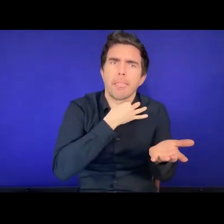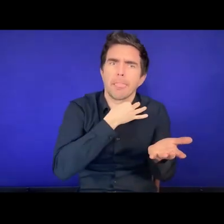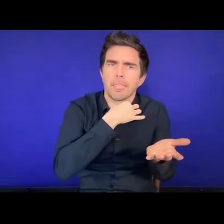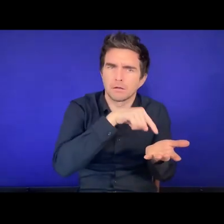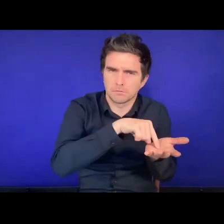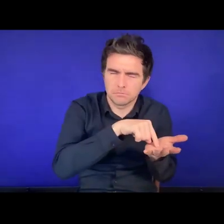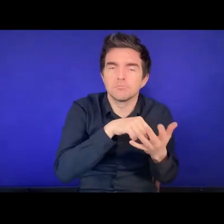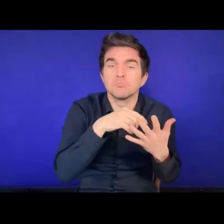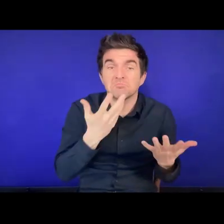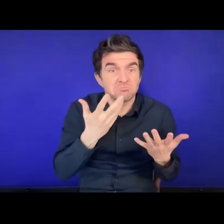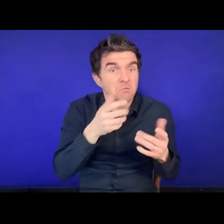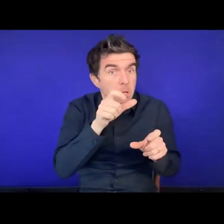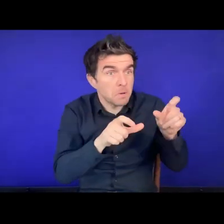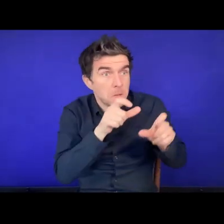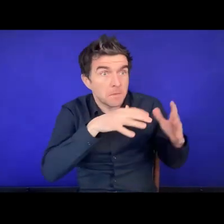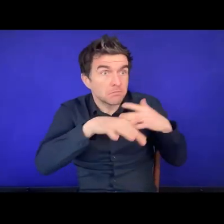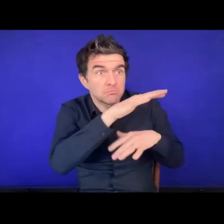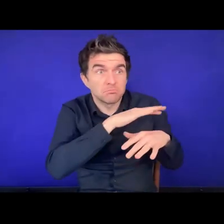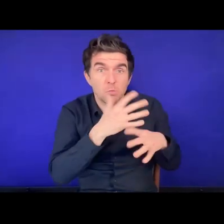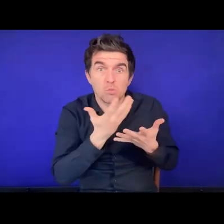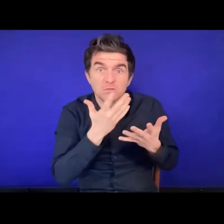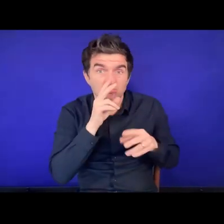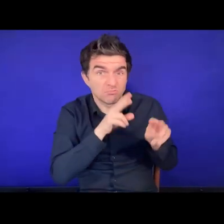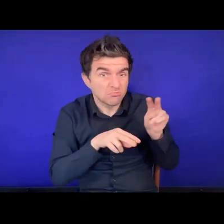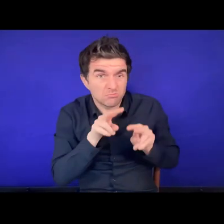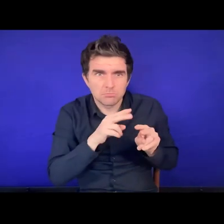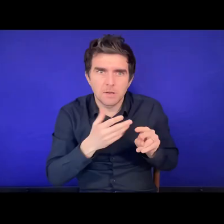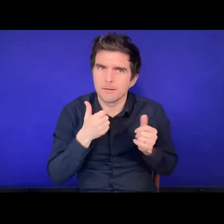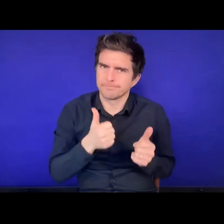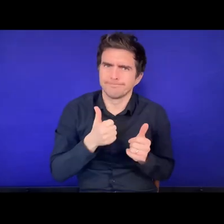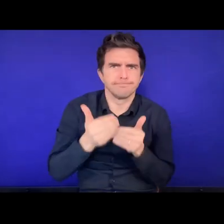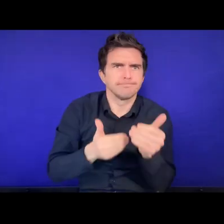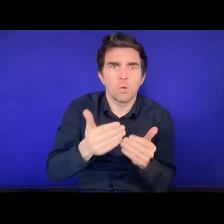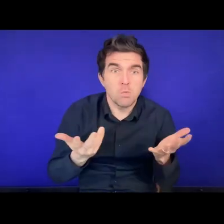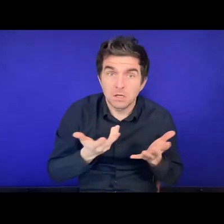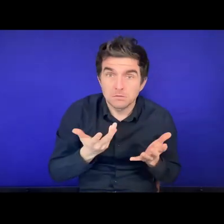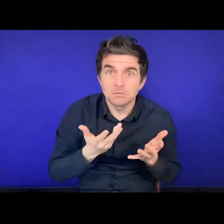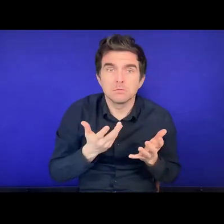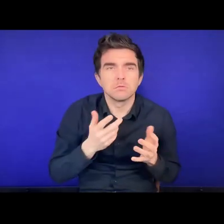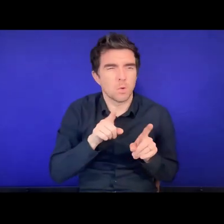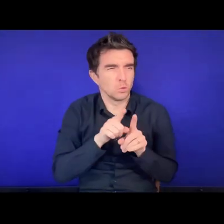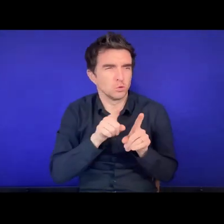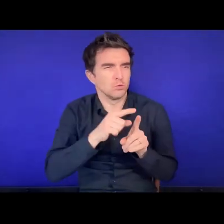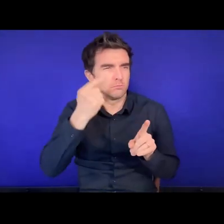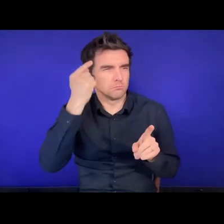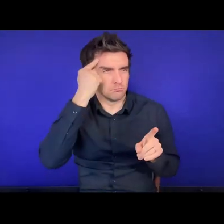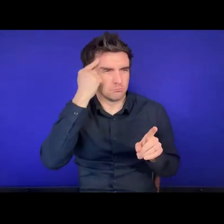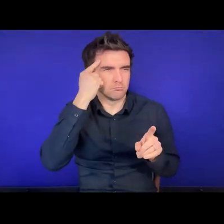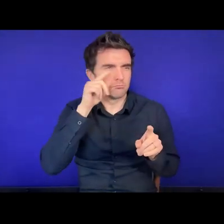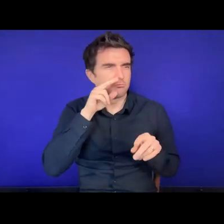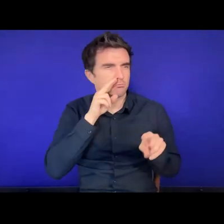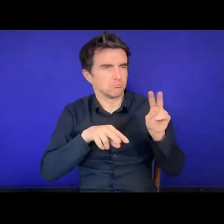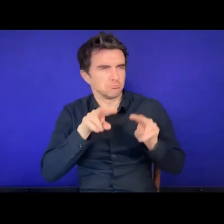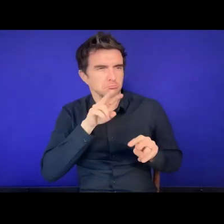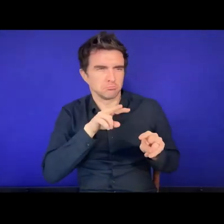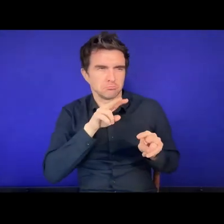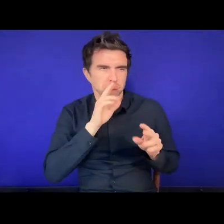data extractivism. But I think the most powerful and effective method is